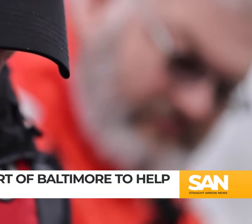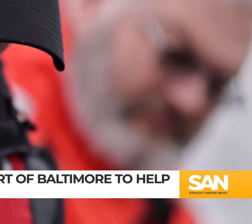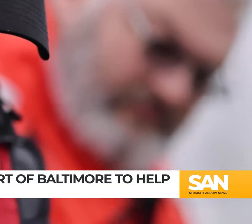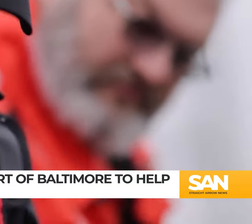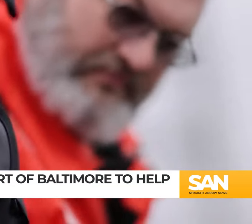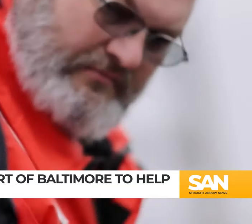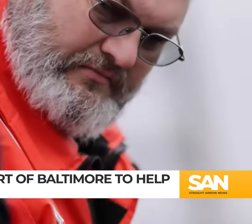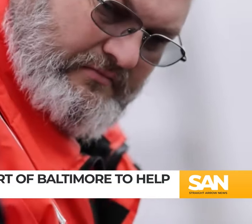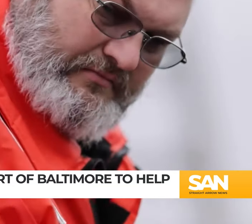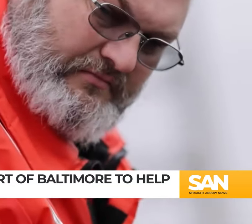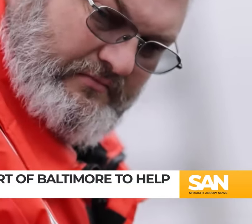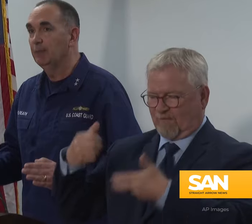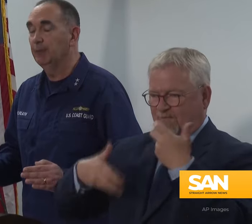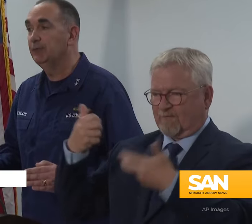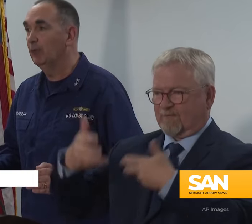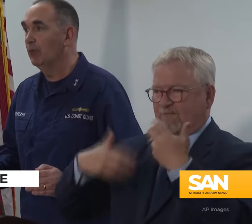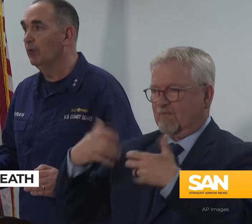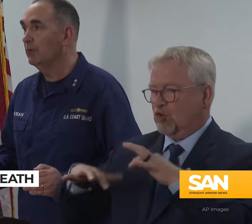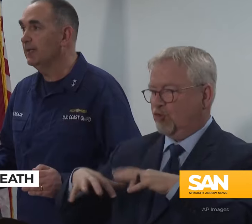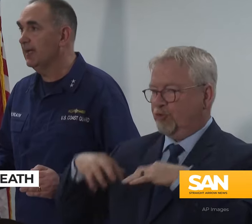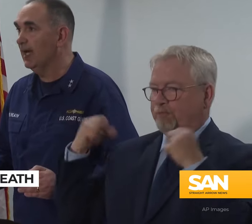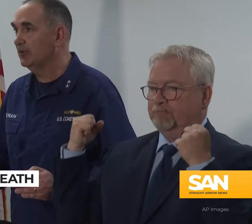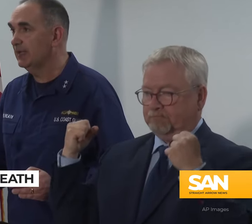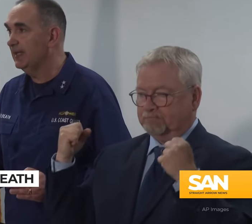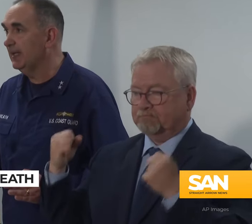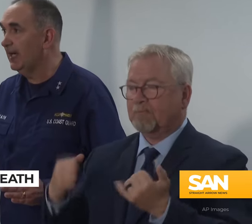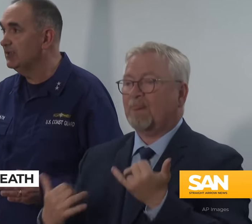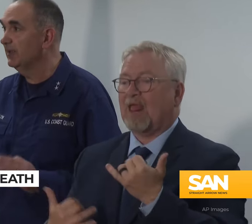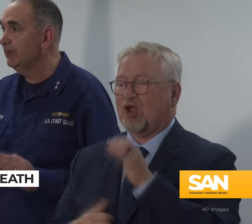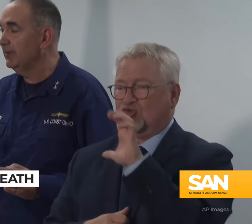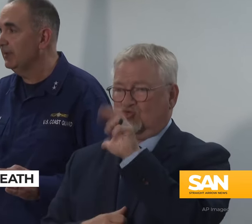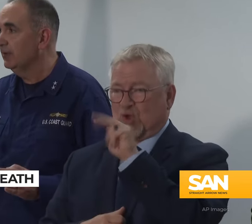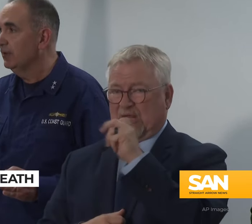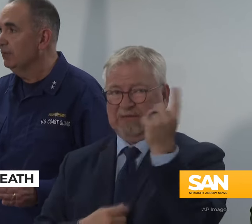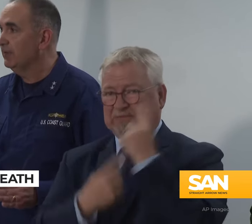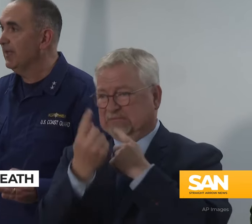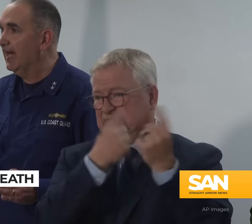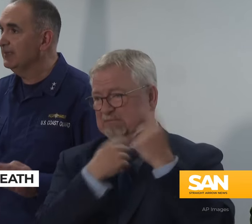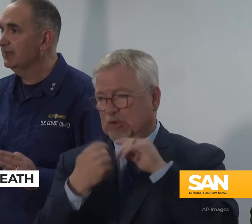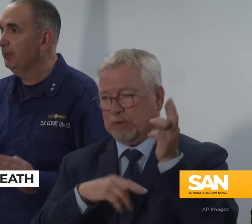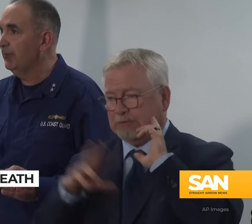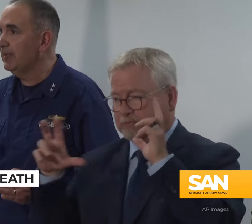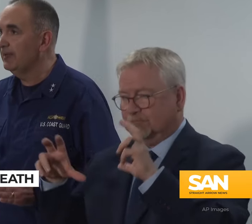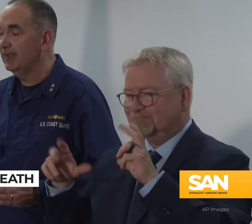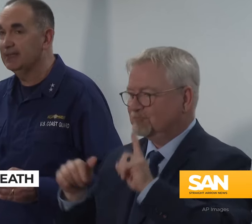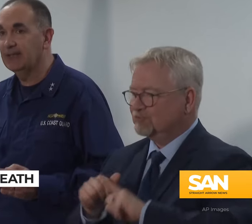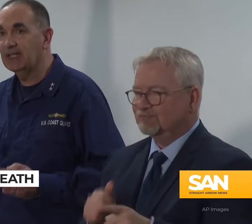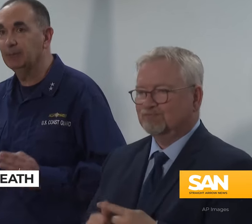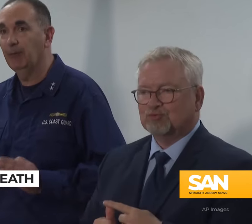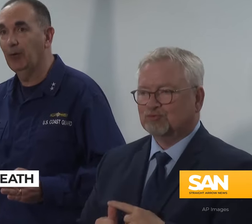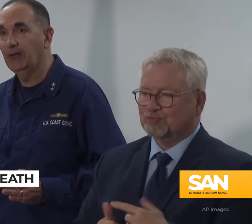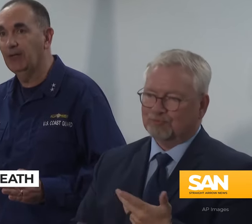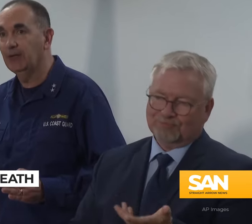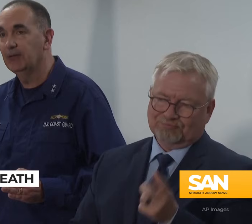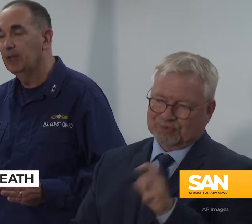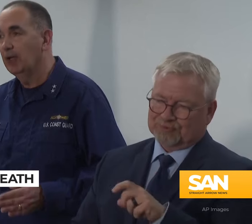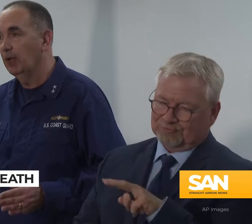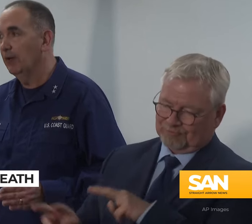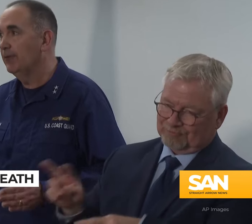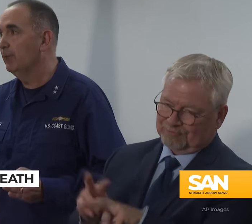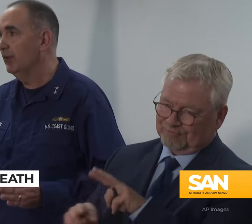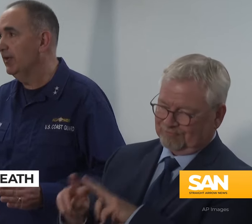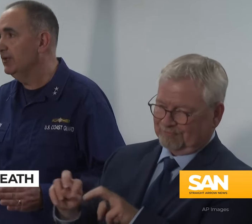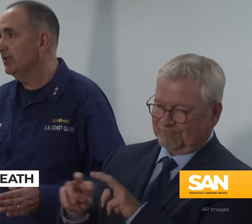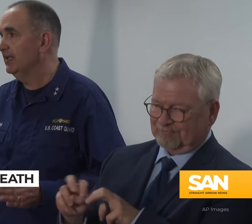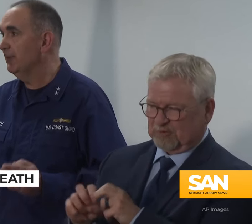a very complicated process. But before we can actually engage in lifting, we've got to complete the assessment process